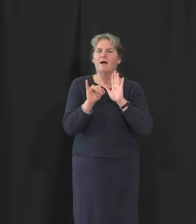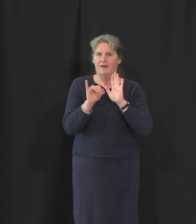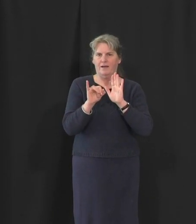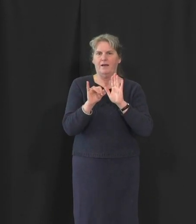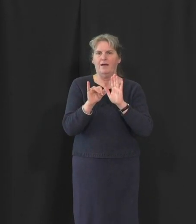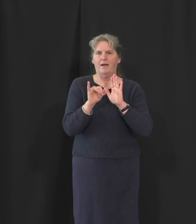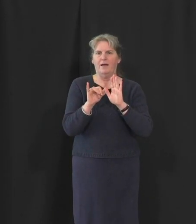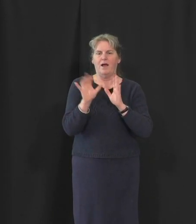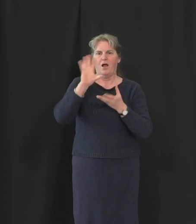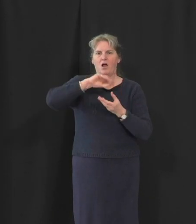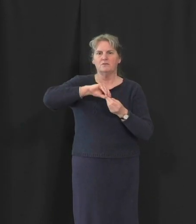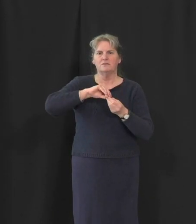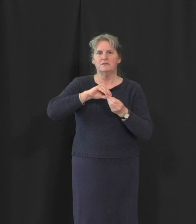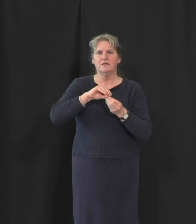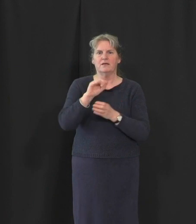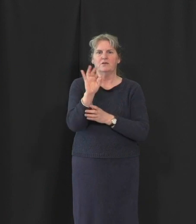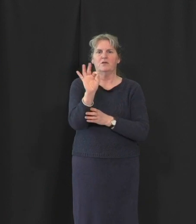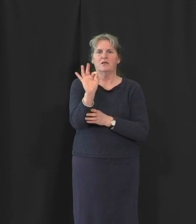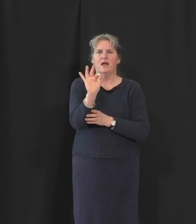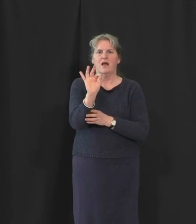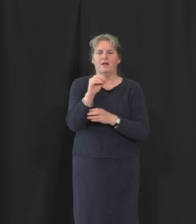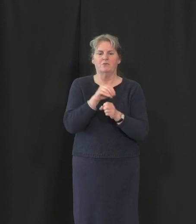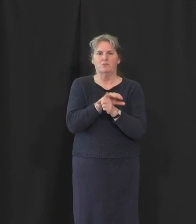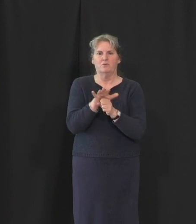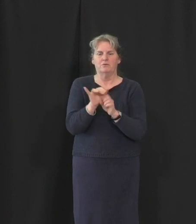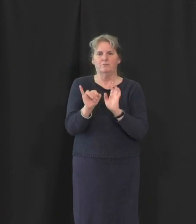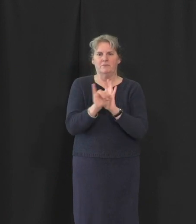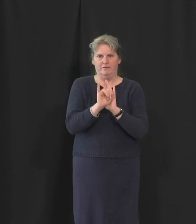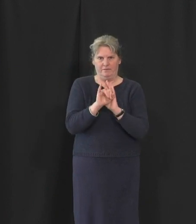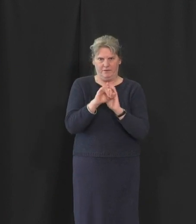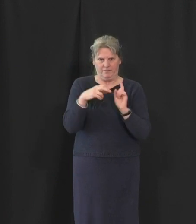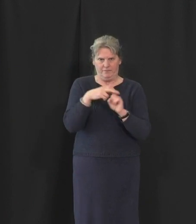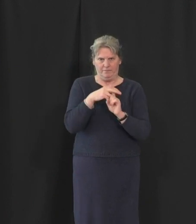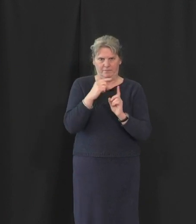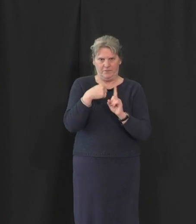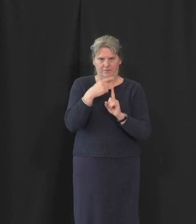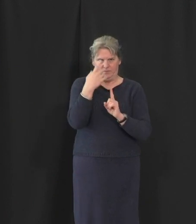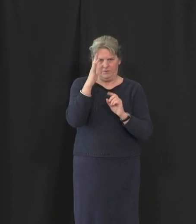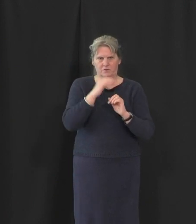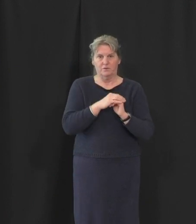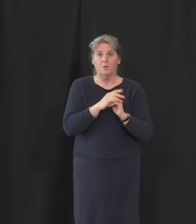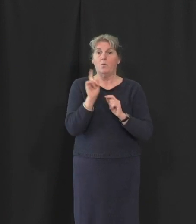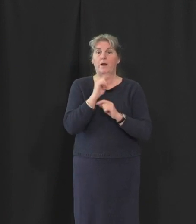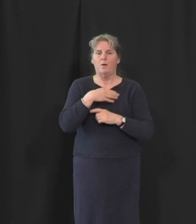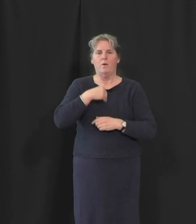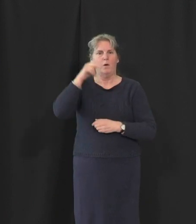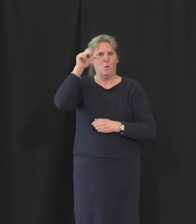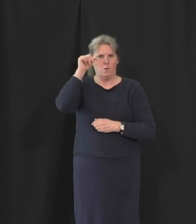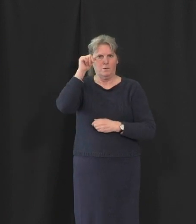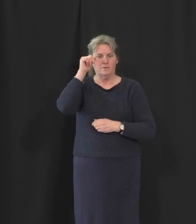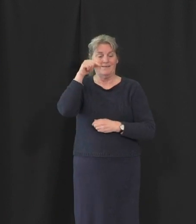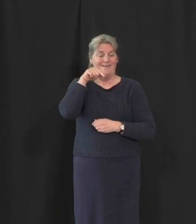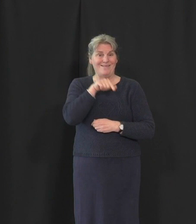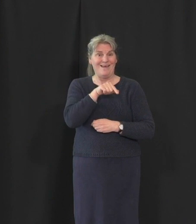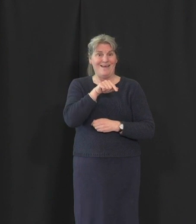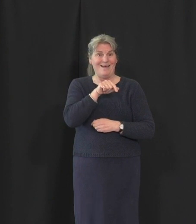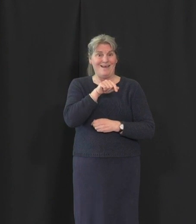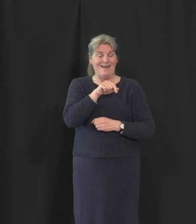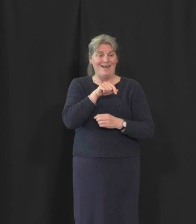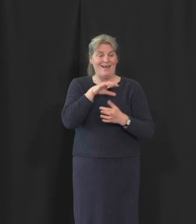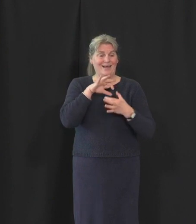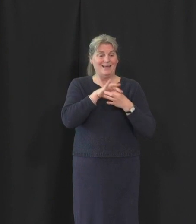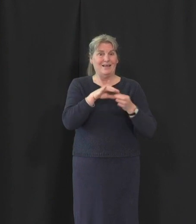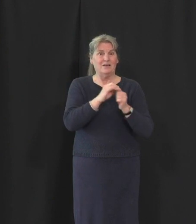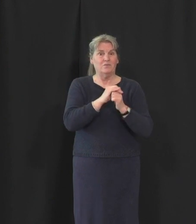territory, bringing the total number of cases to 9. The new case is in Whitehorse and related to